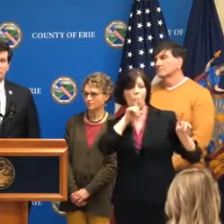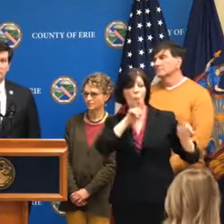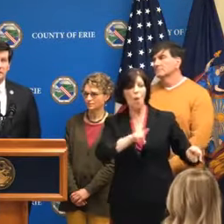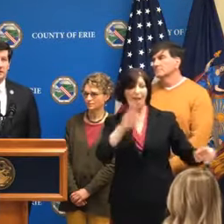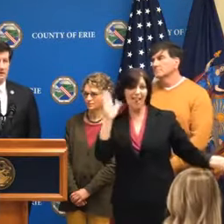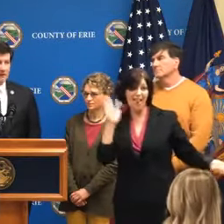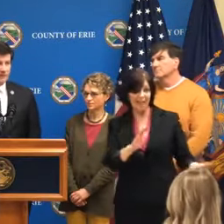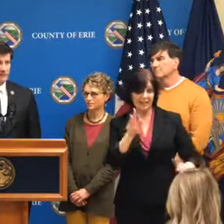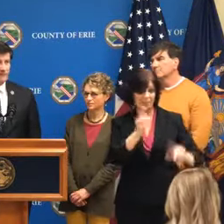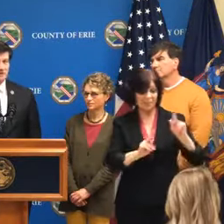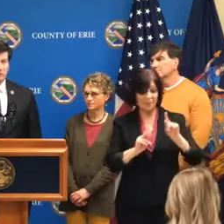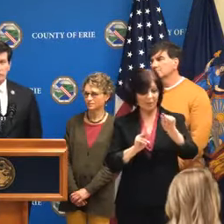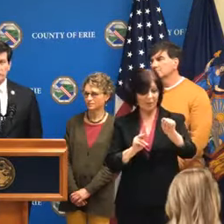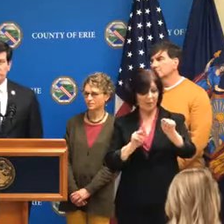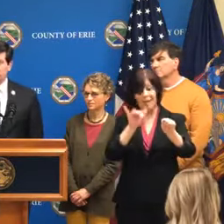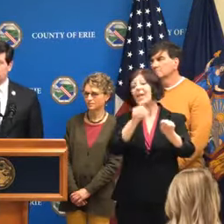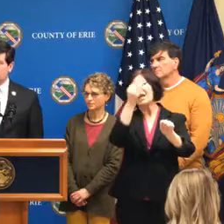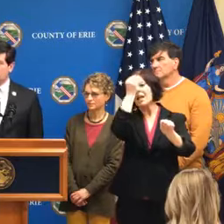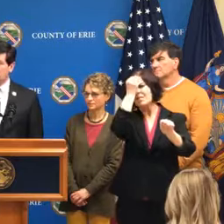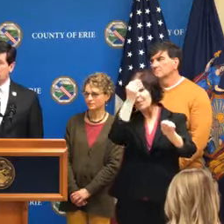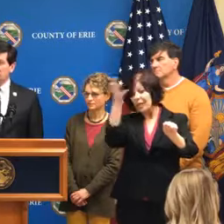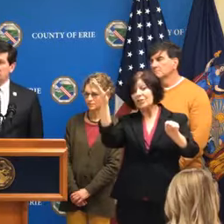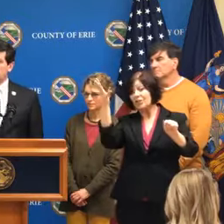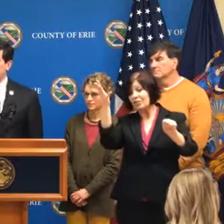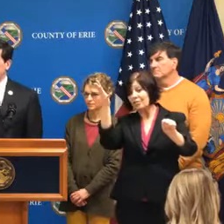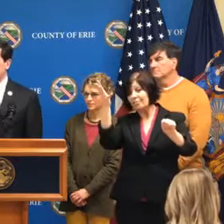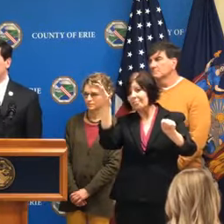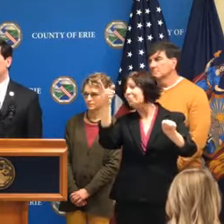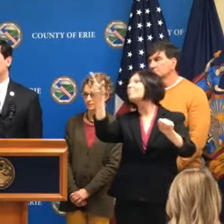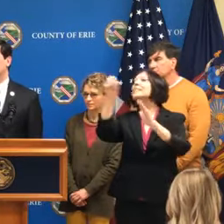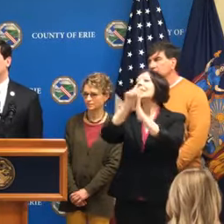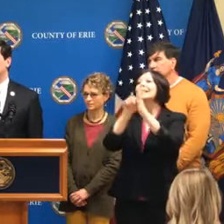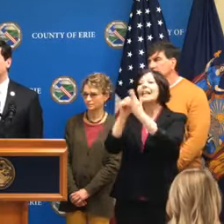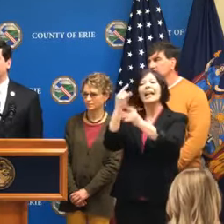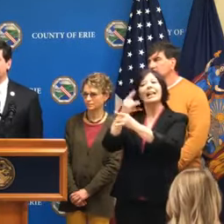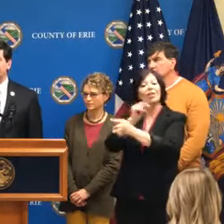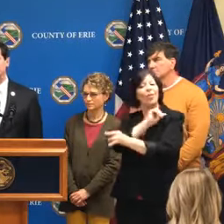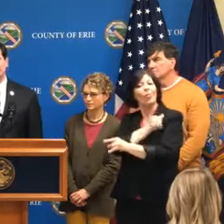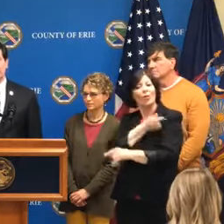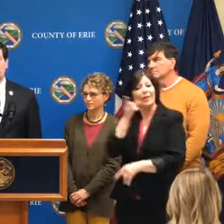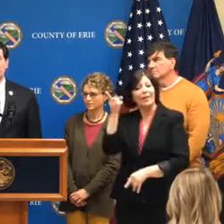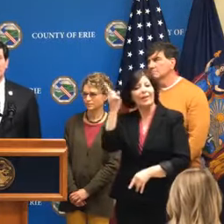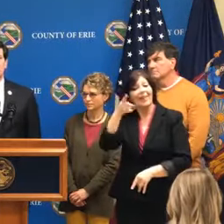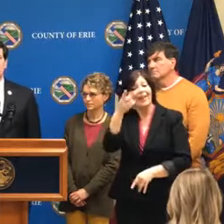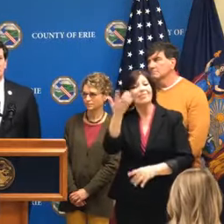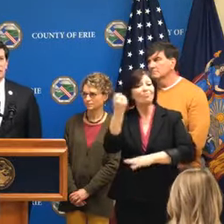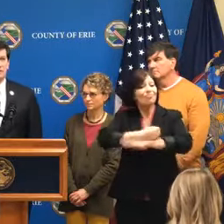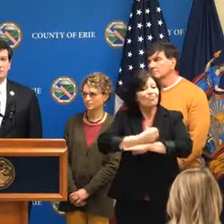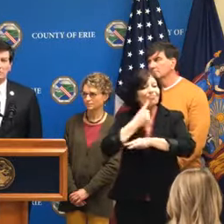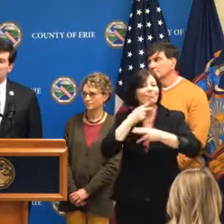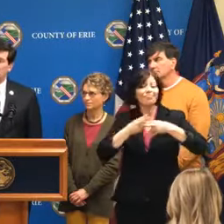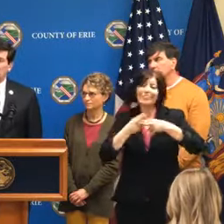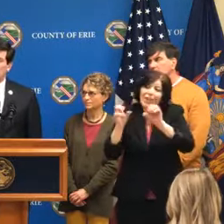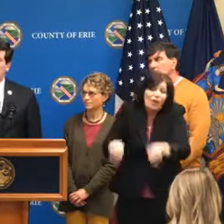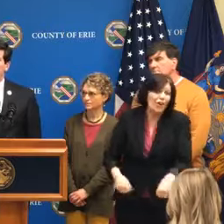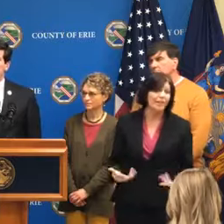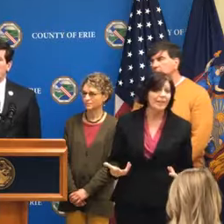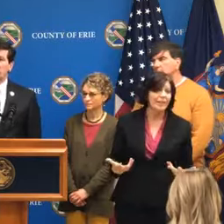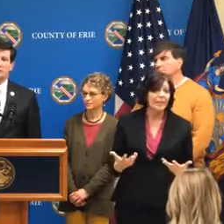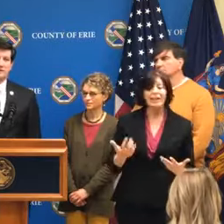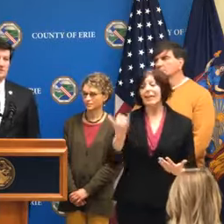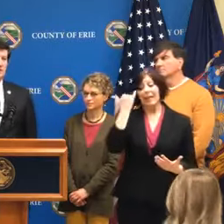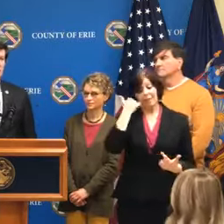governor, that information will be transmitted to the state liquor authority. What they do with it, they could, but if I